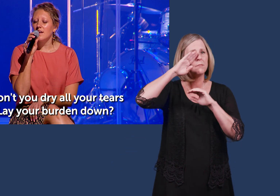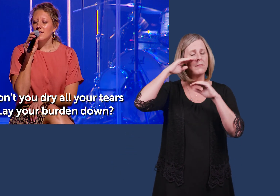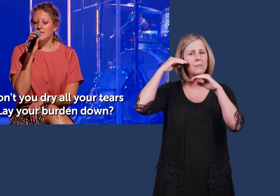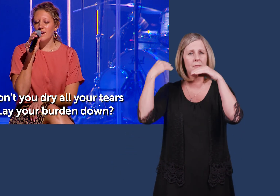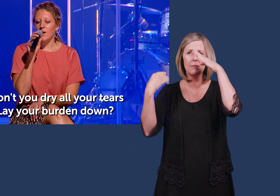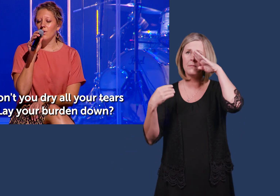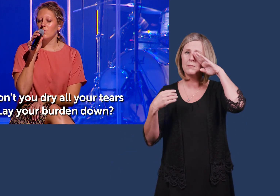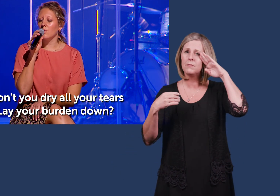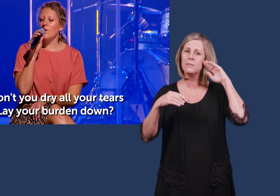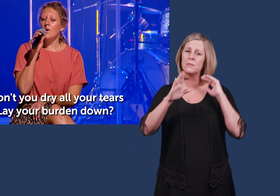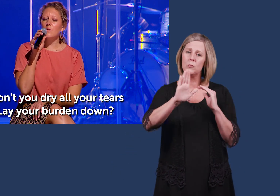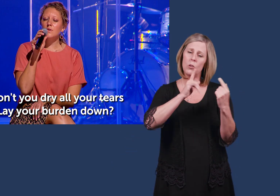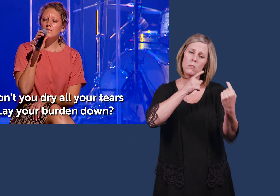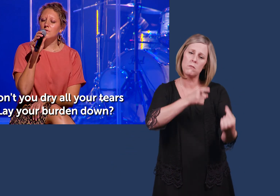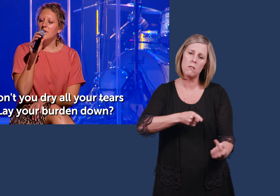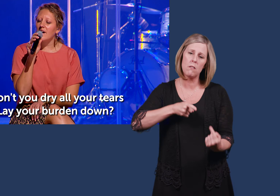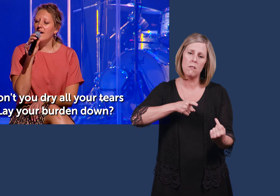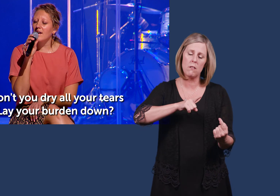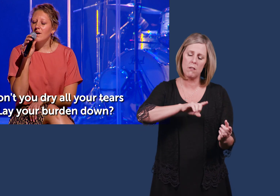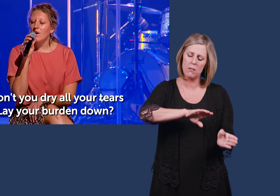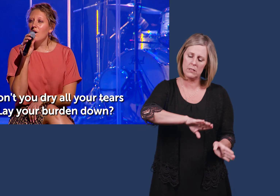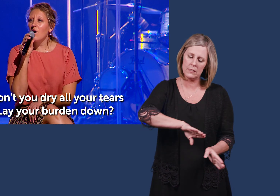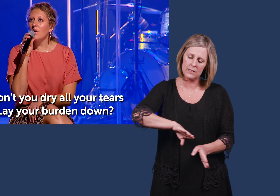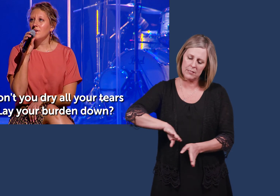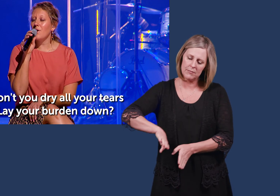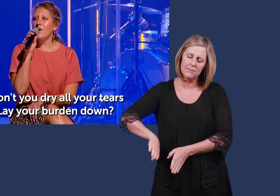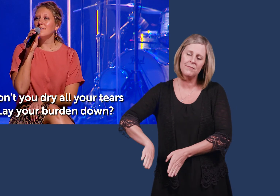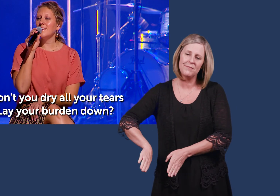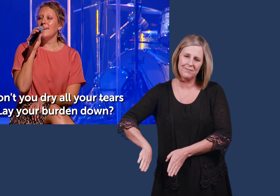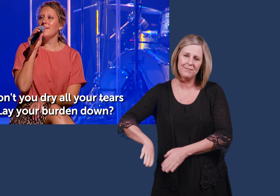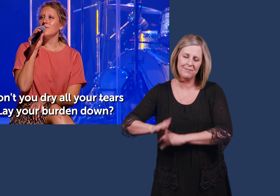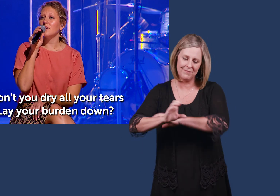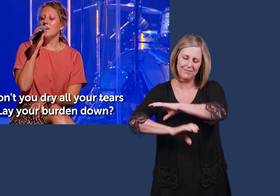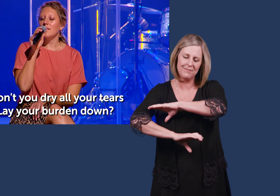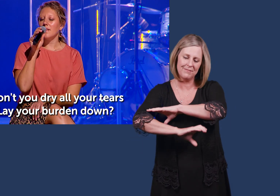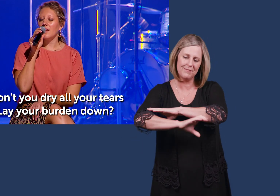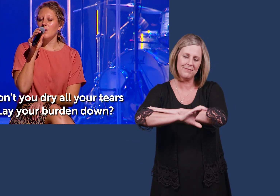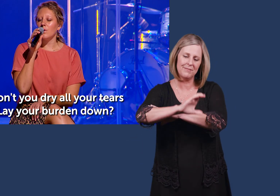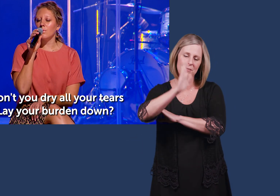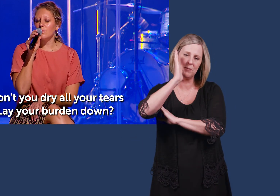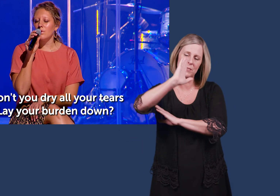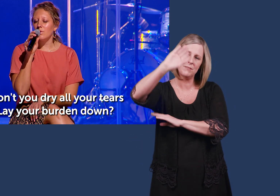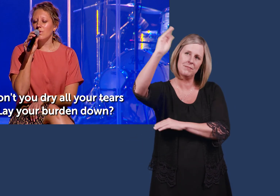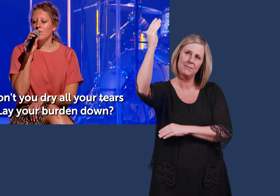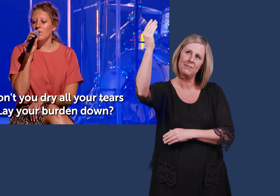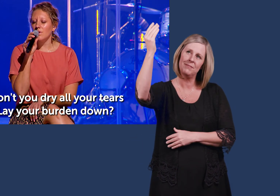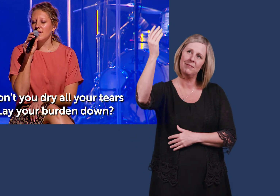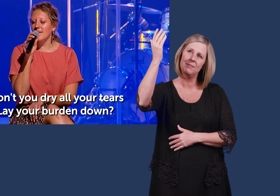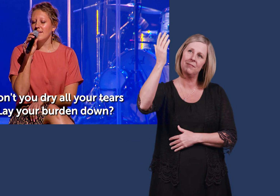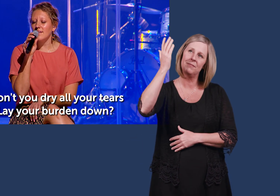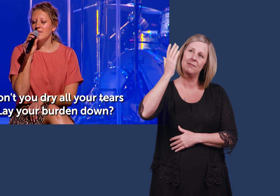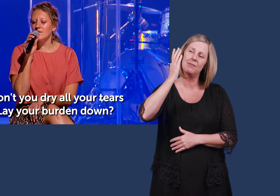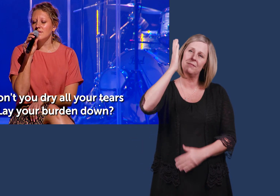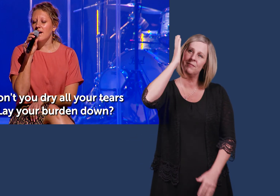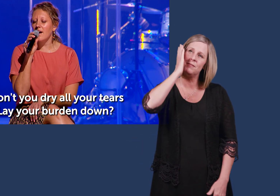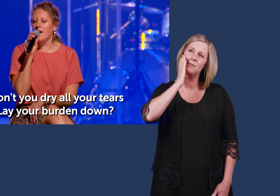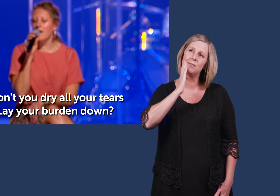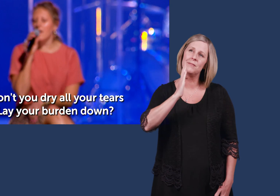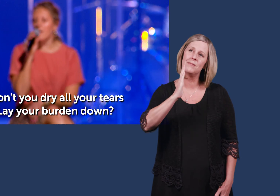burden down? Won't you dry all your tears, lay your